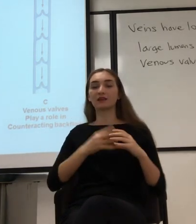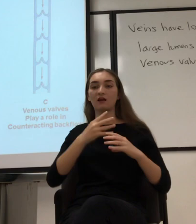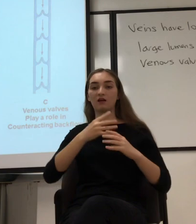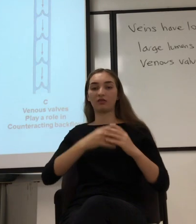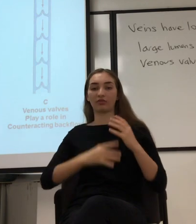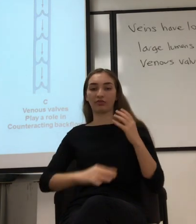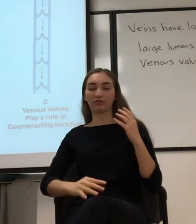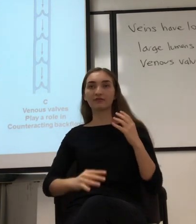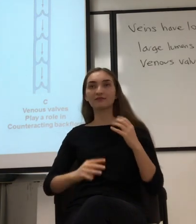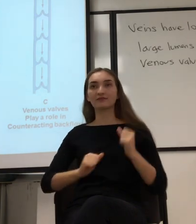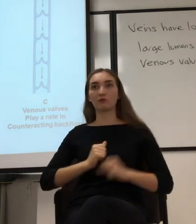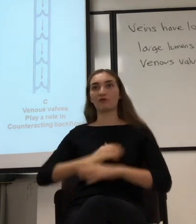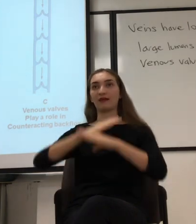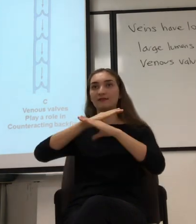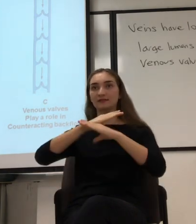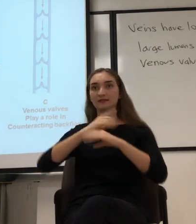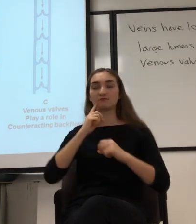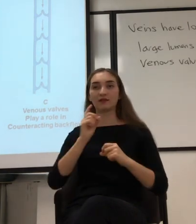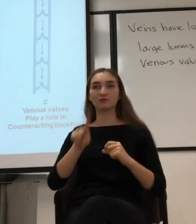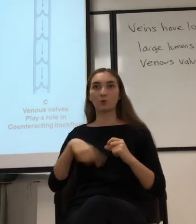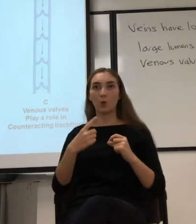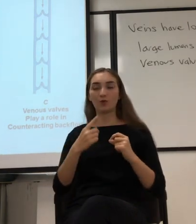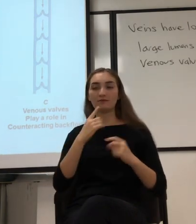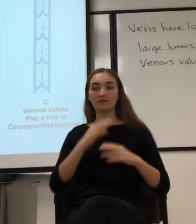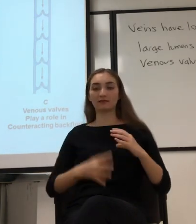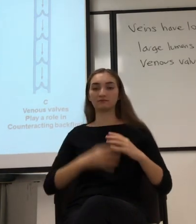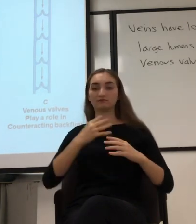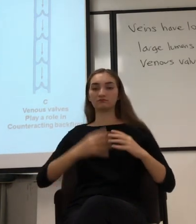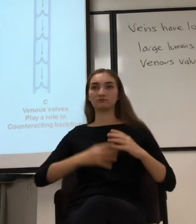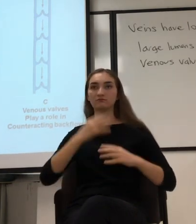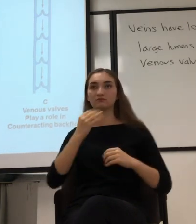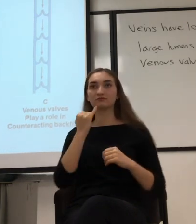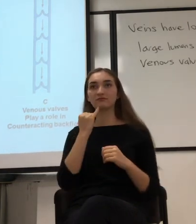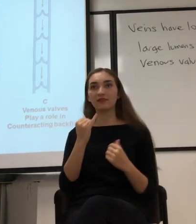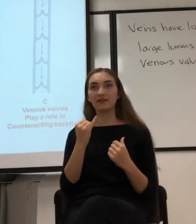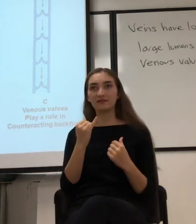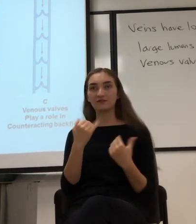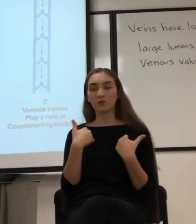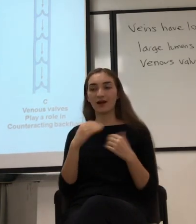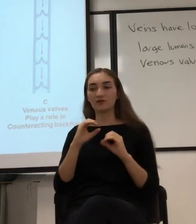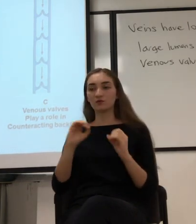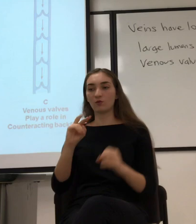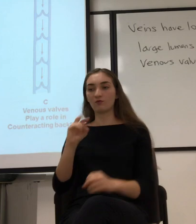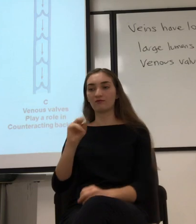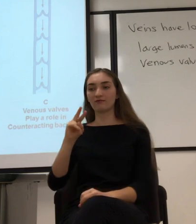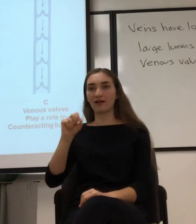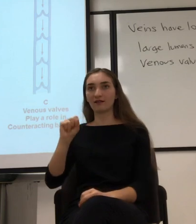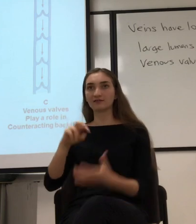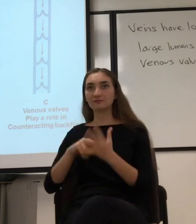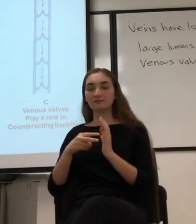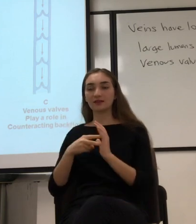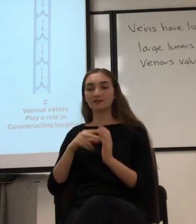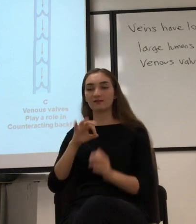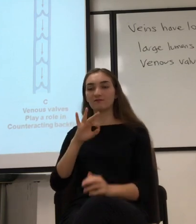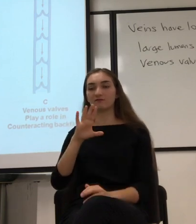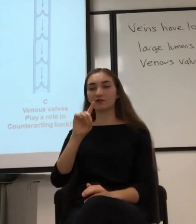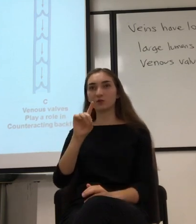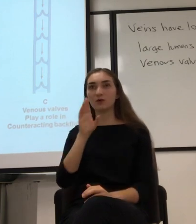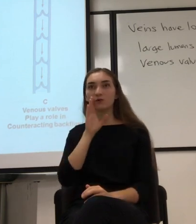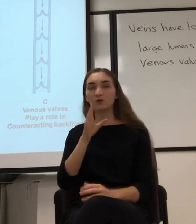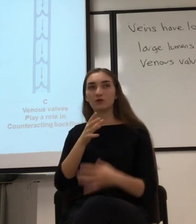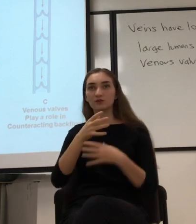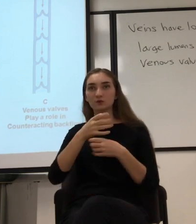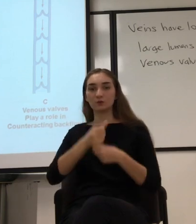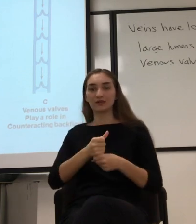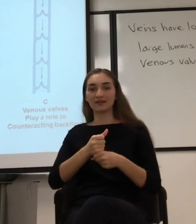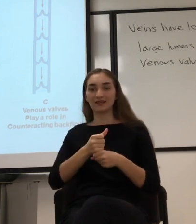you did this and you had no valves and you squeezed, you would squeeze the fluid in both directions. That's not helping us very